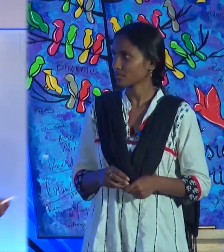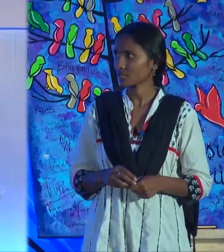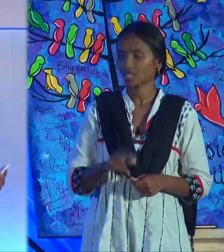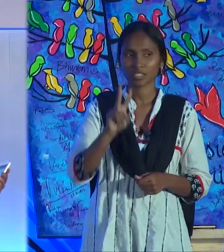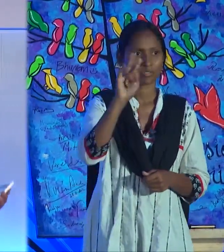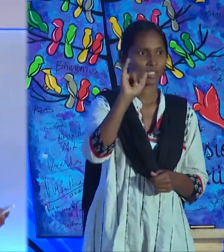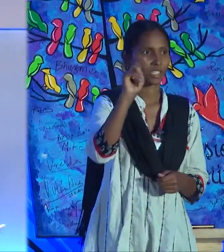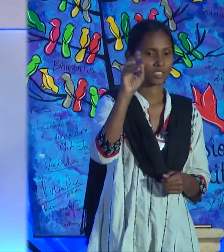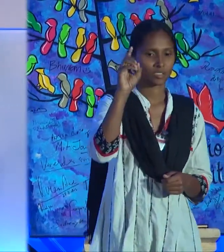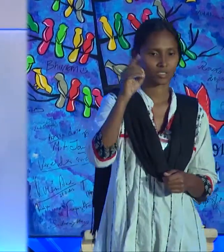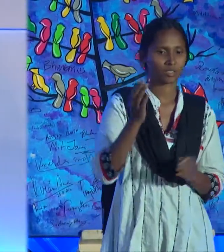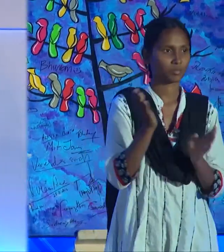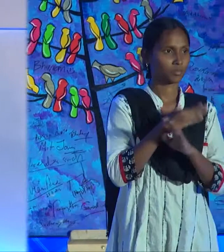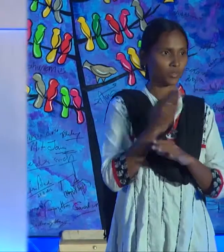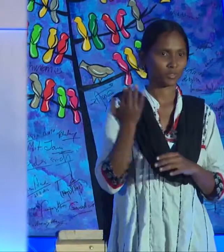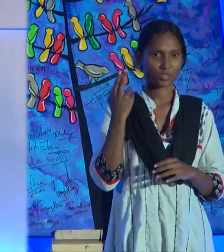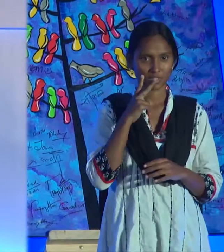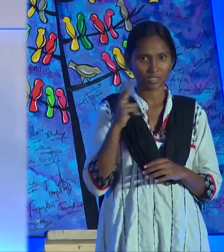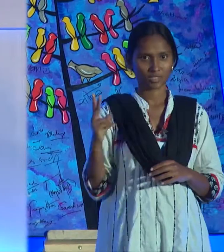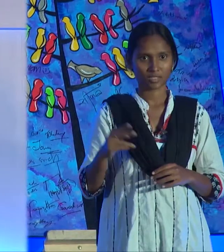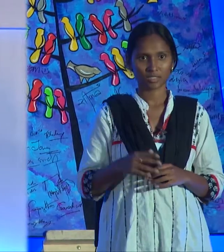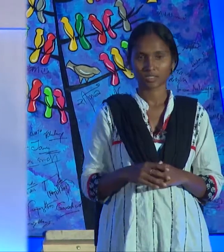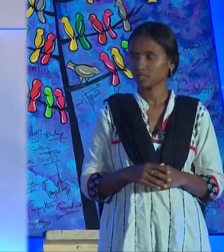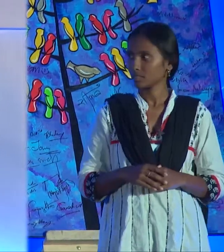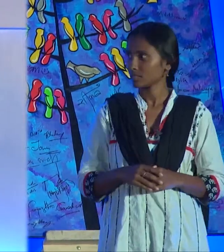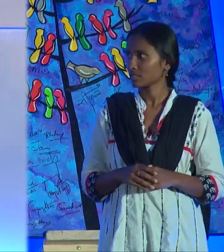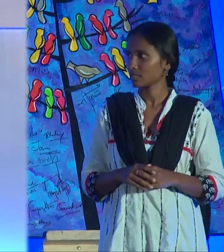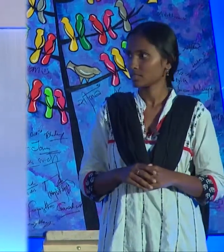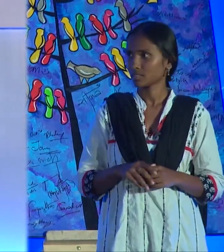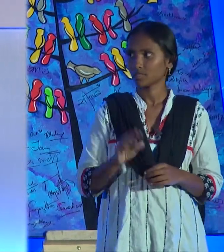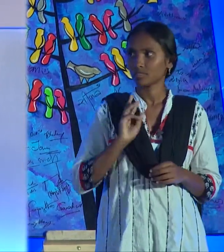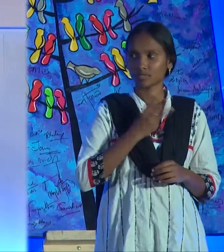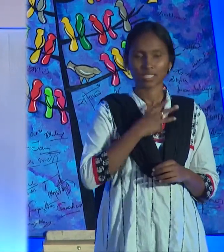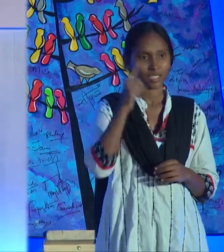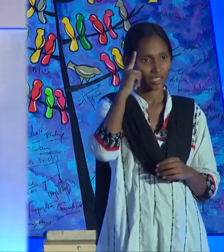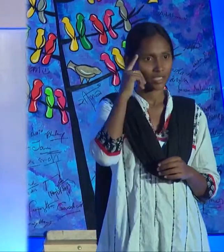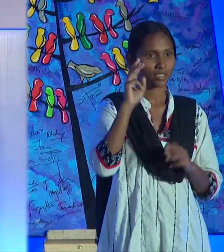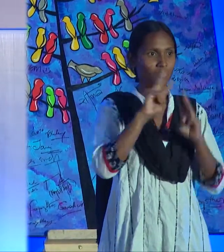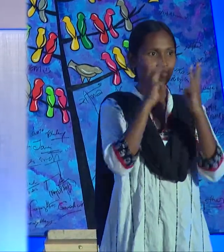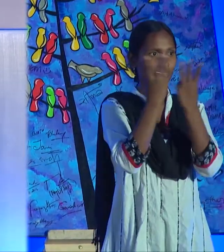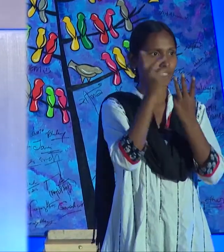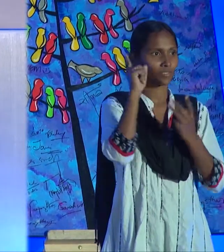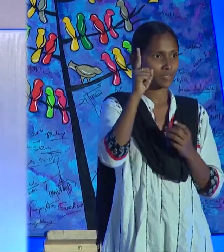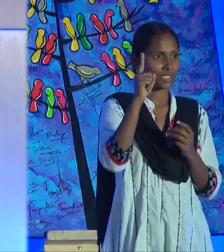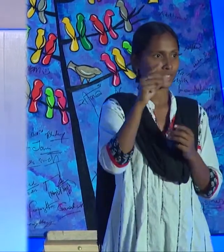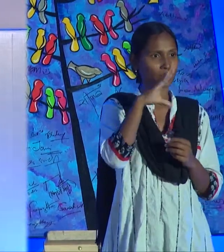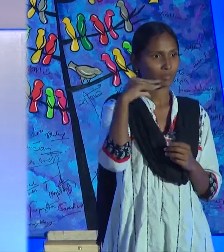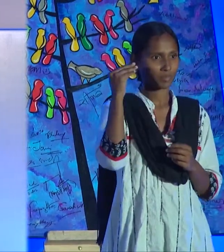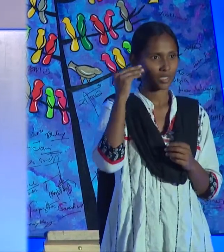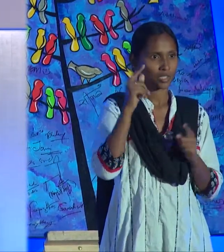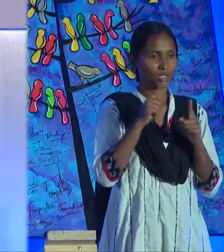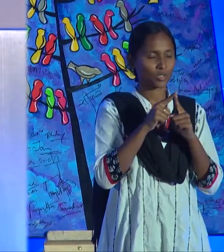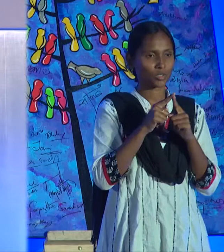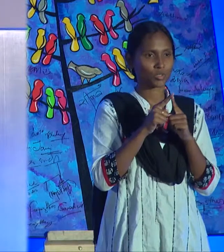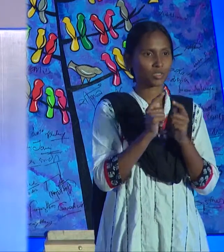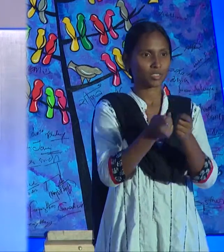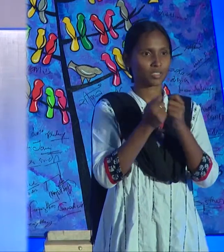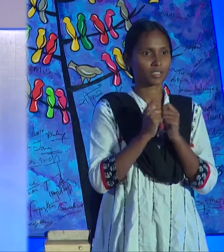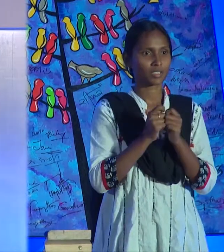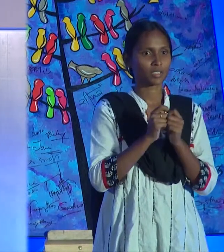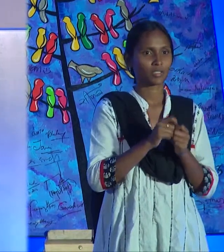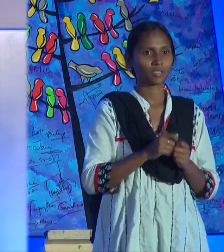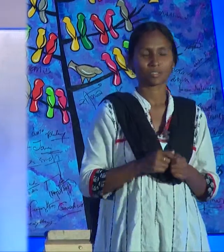Vinod Rawat, who you just witnessed, became the world's first one-legged man to ride a